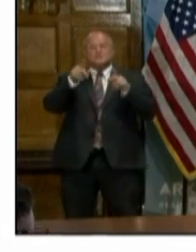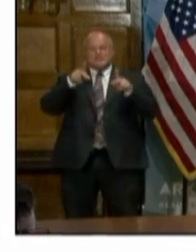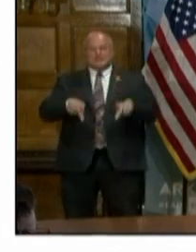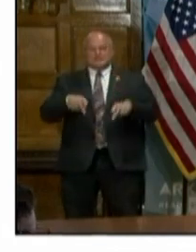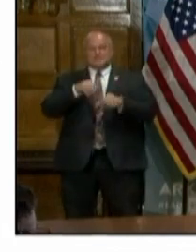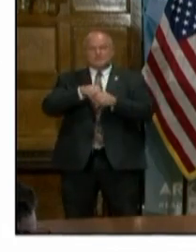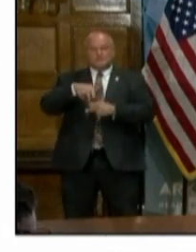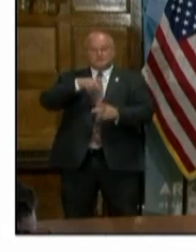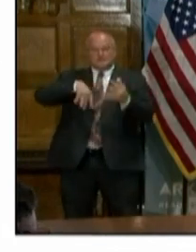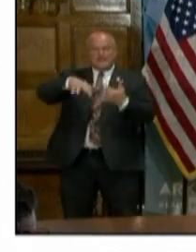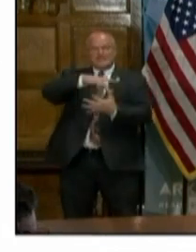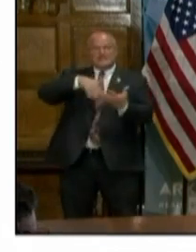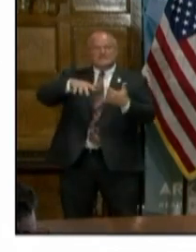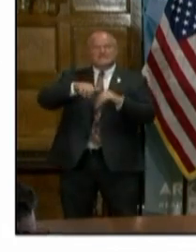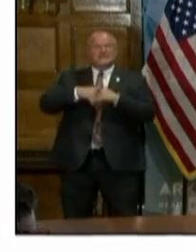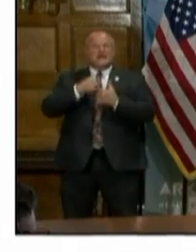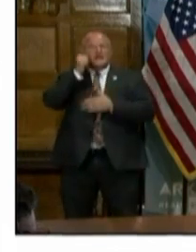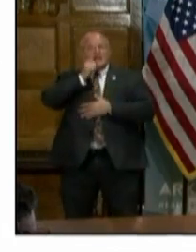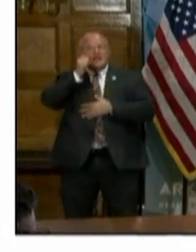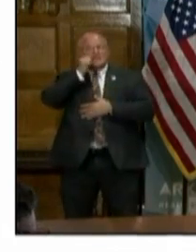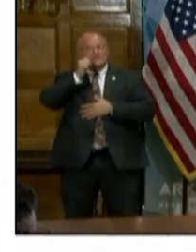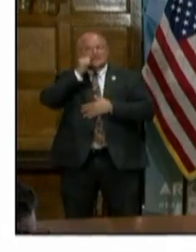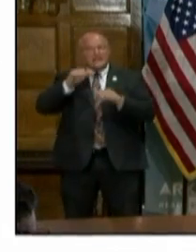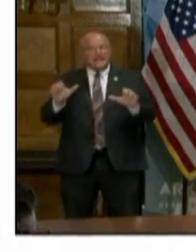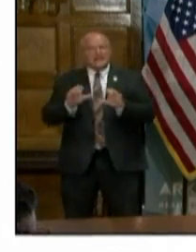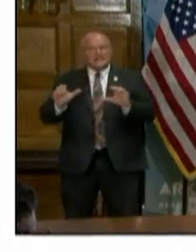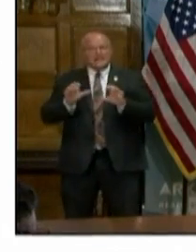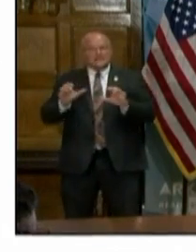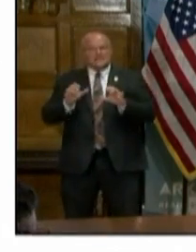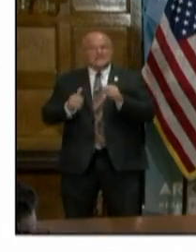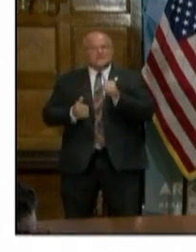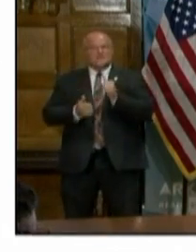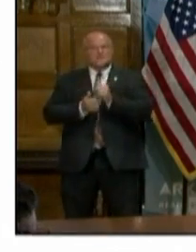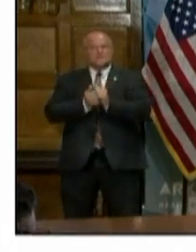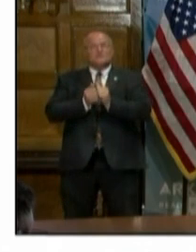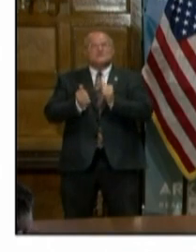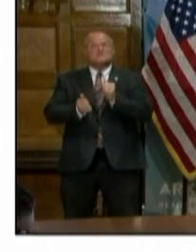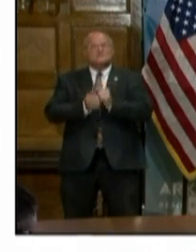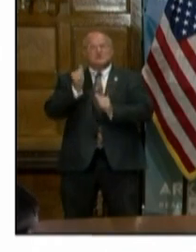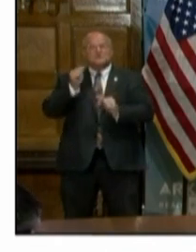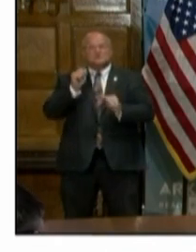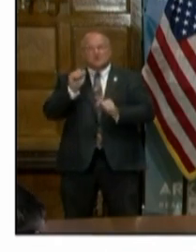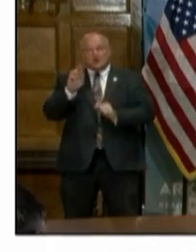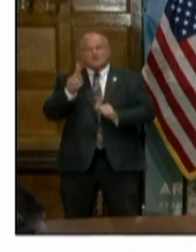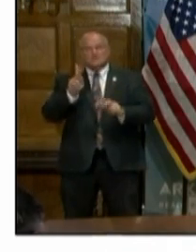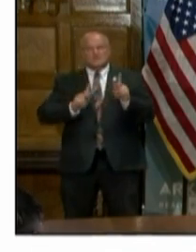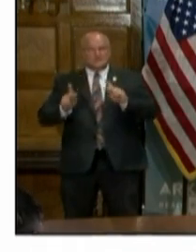in-person activities, kind of your everyday activities most Arkansans do?